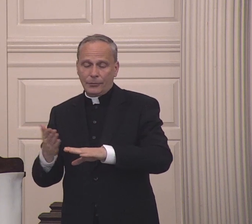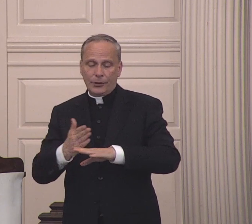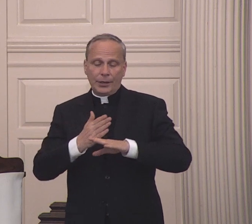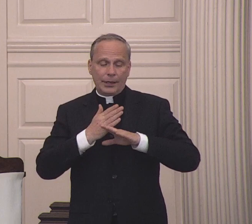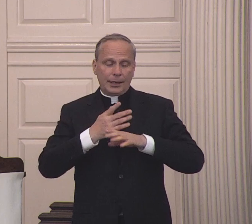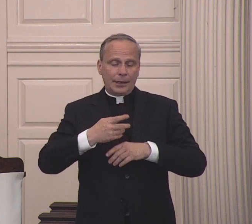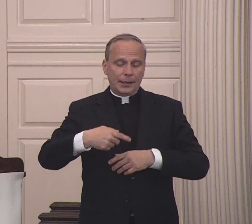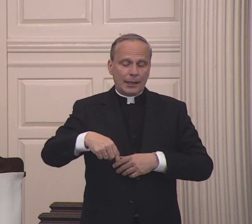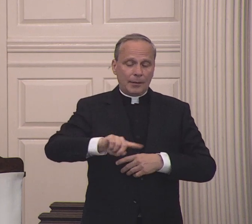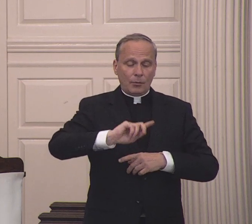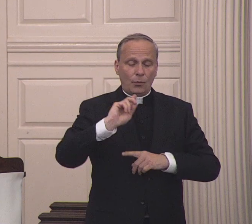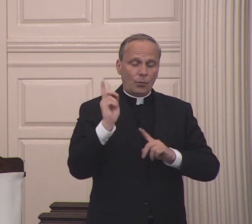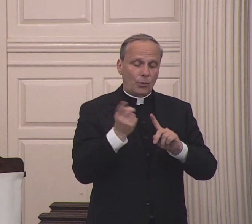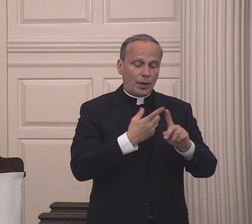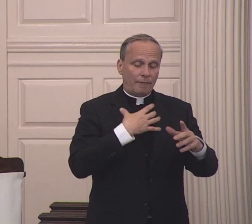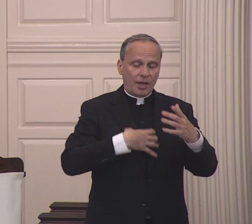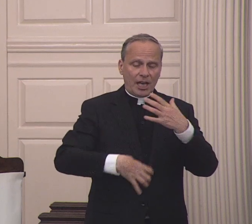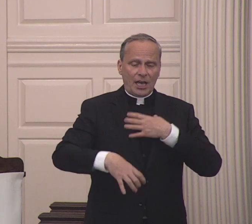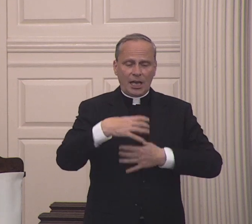in spite of